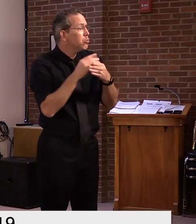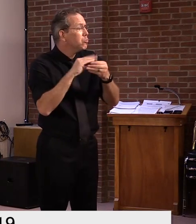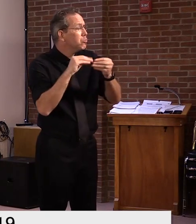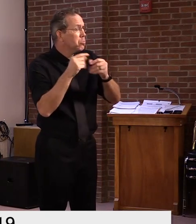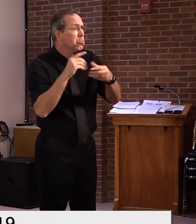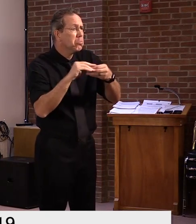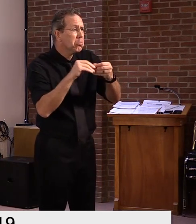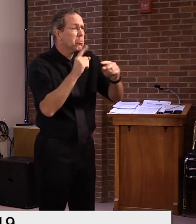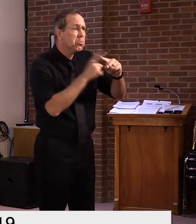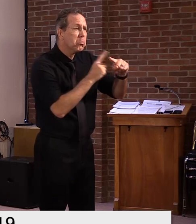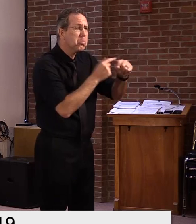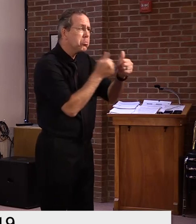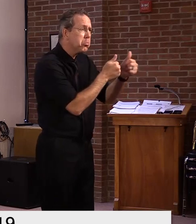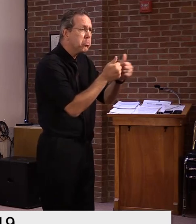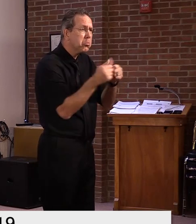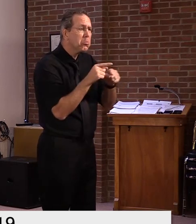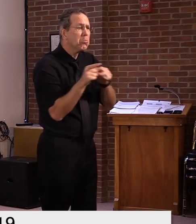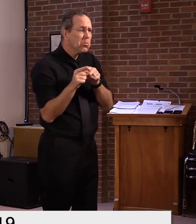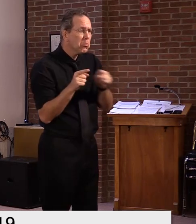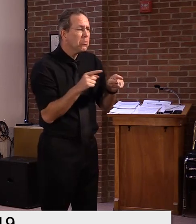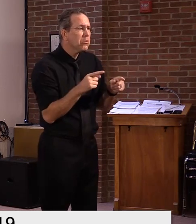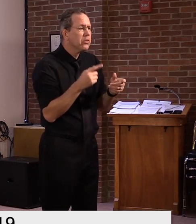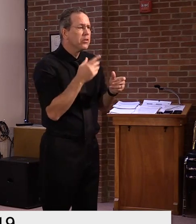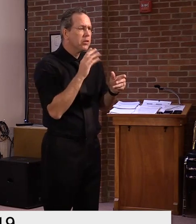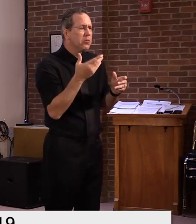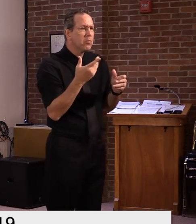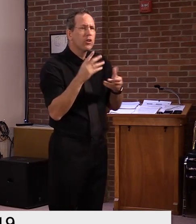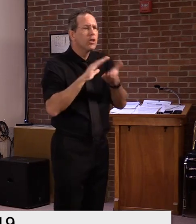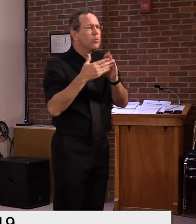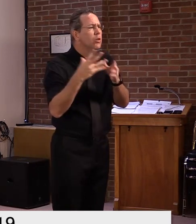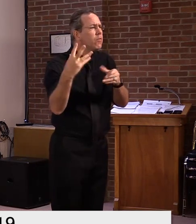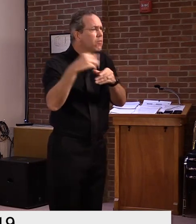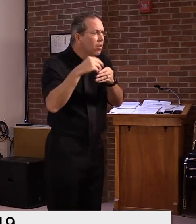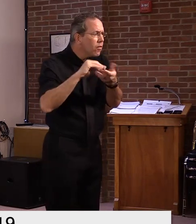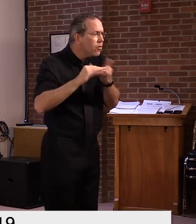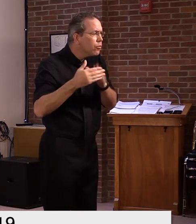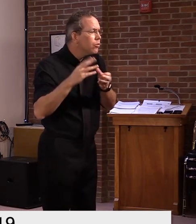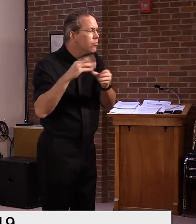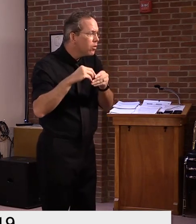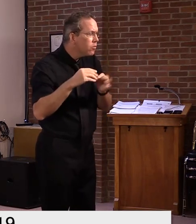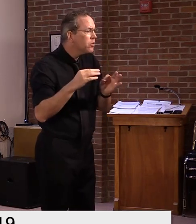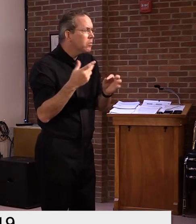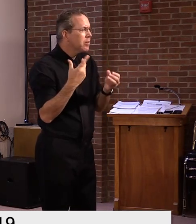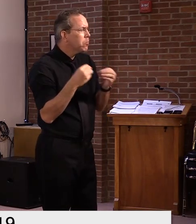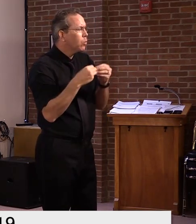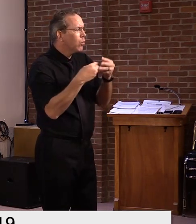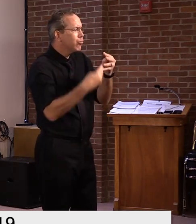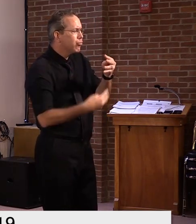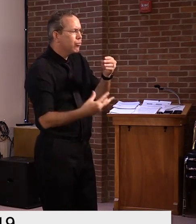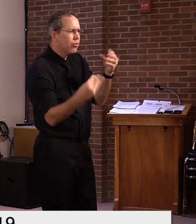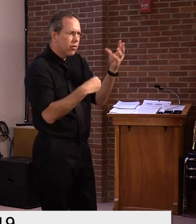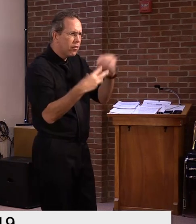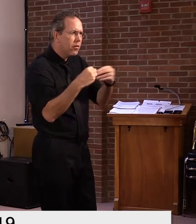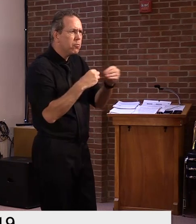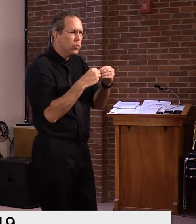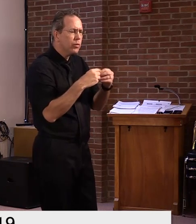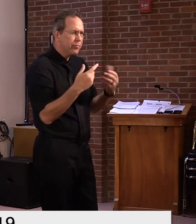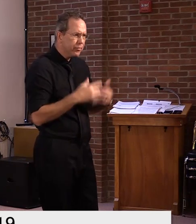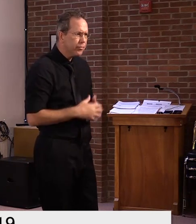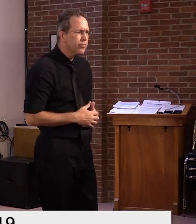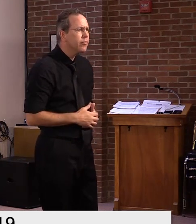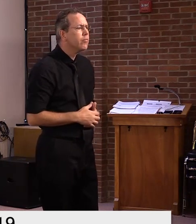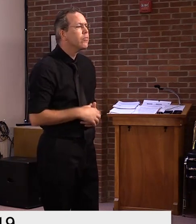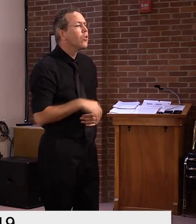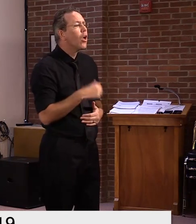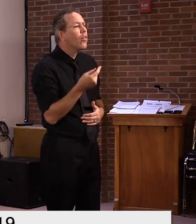organizations stepping up to partner with us. I've named a few with the state. We have numerous inquiries from businesses, school